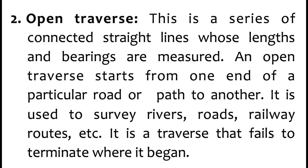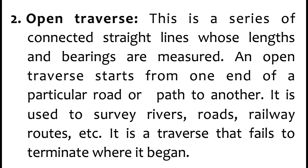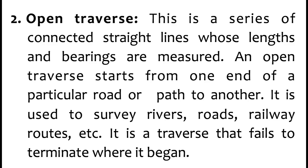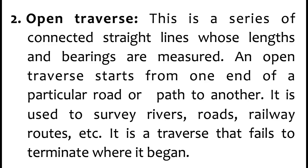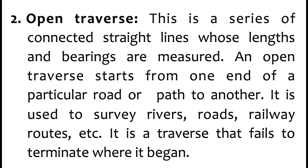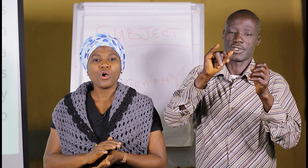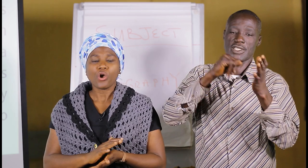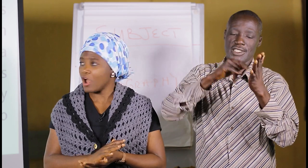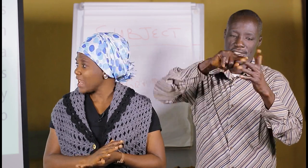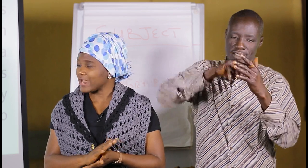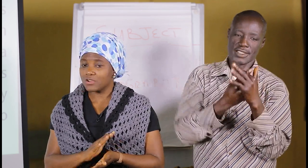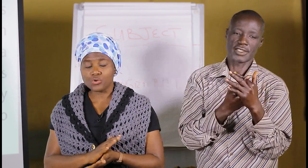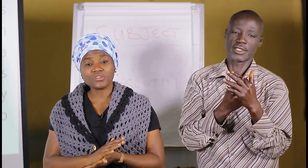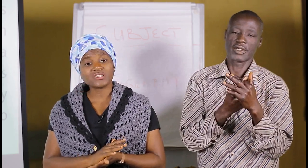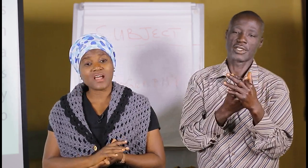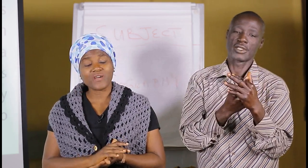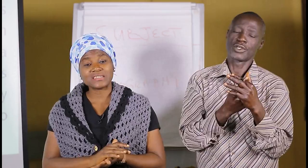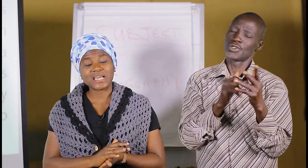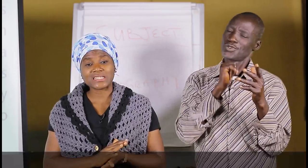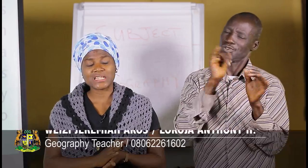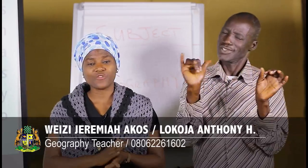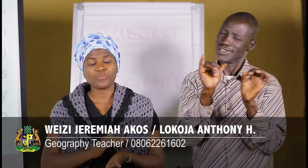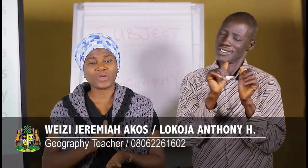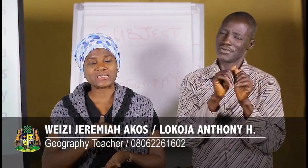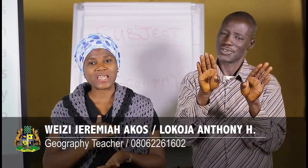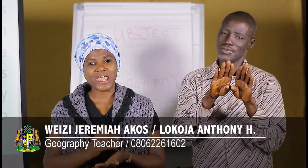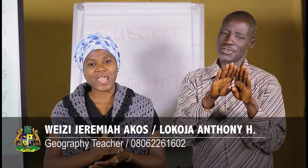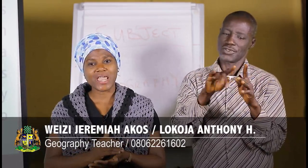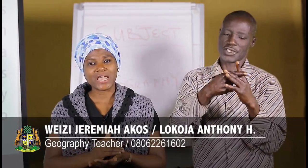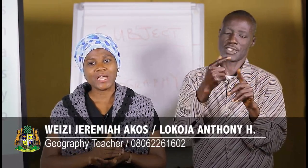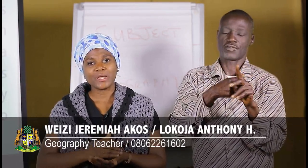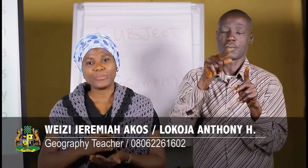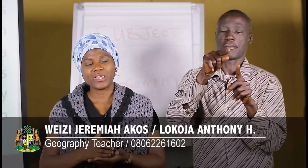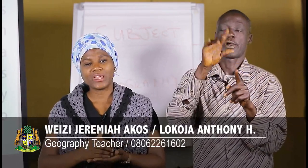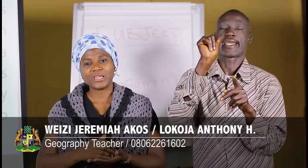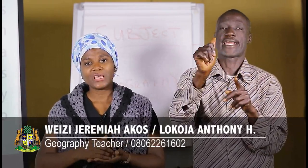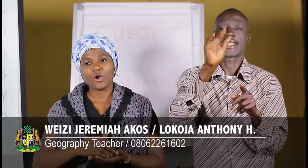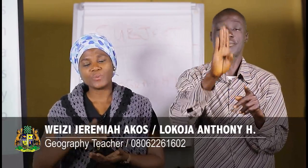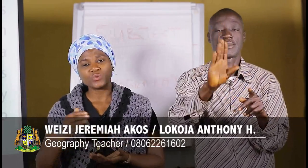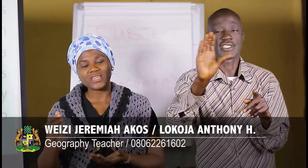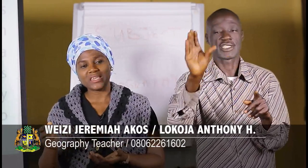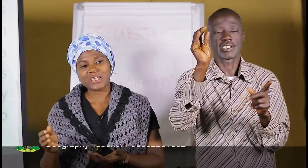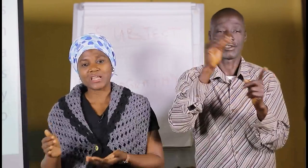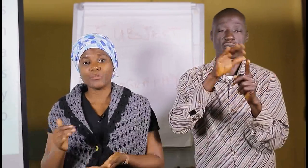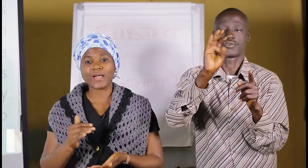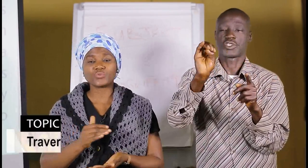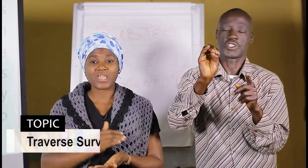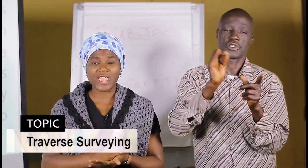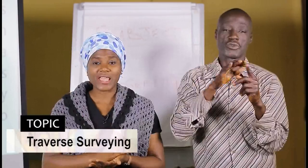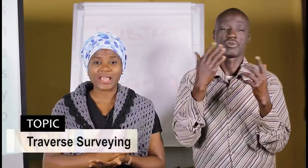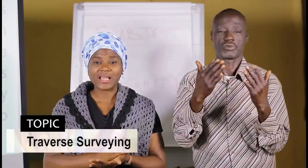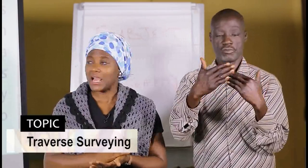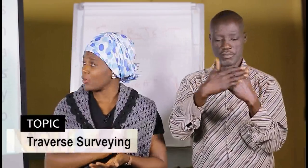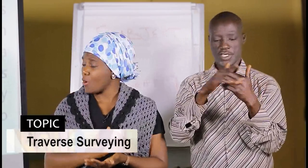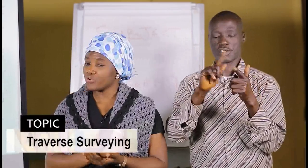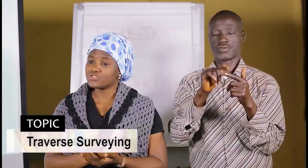it began. Unlike the closed traverse that starts from point A, B, up to E and back to